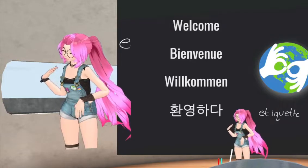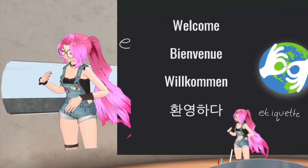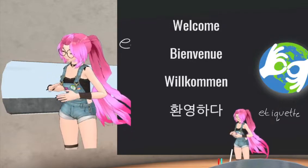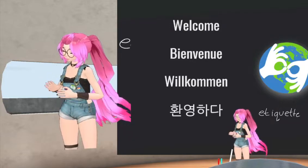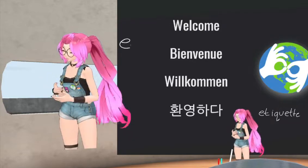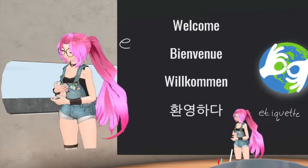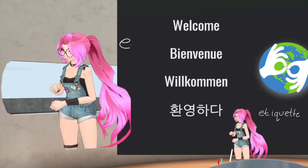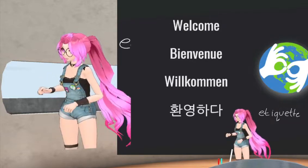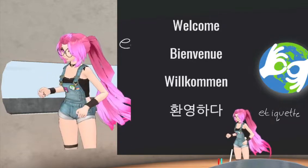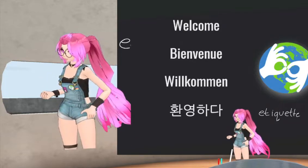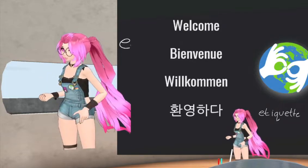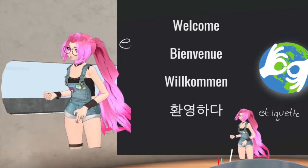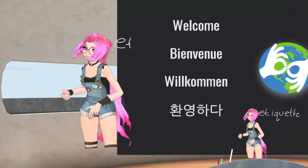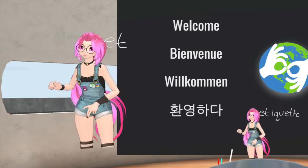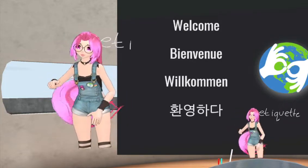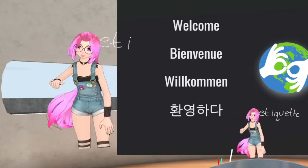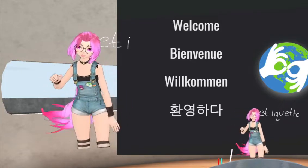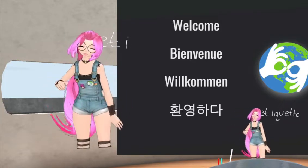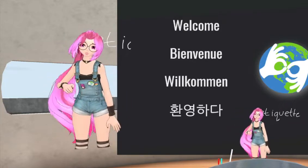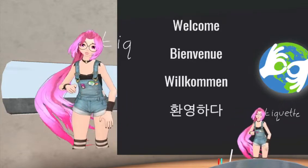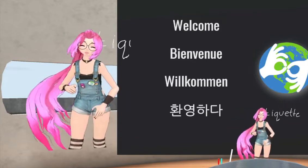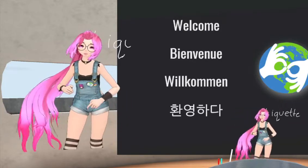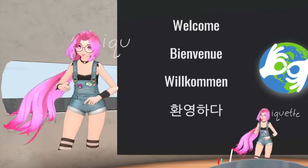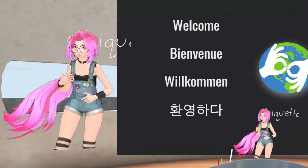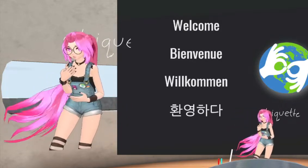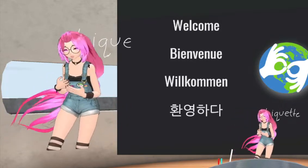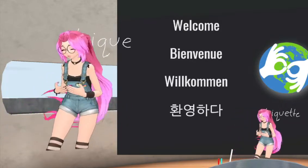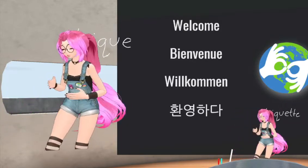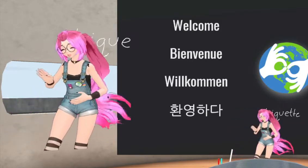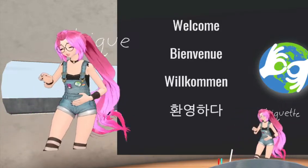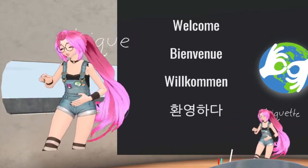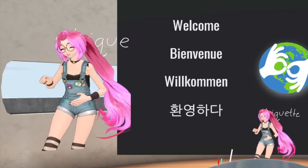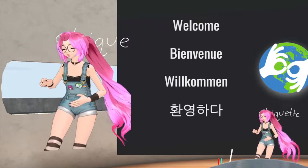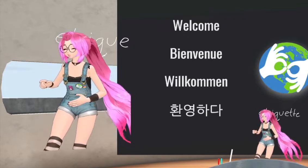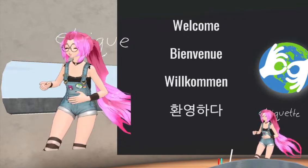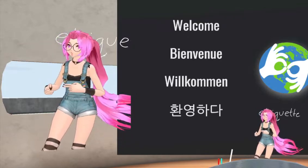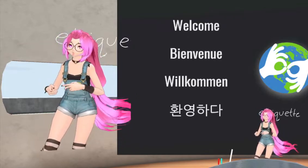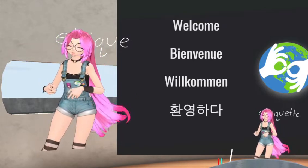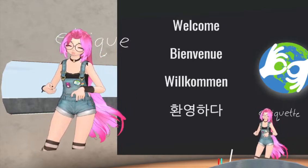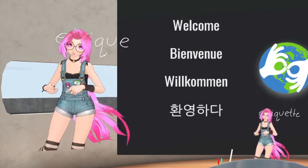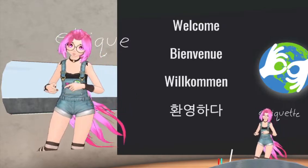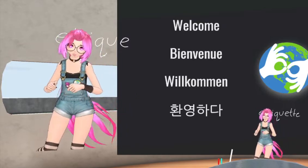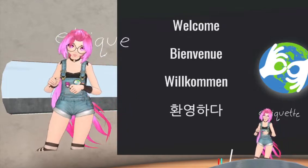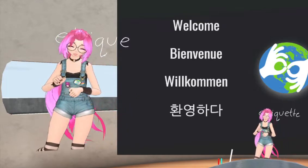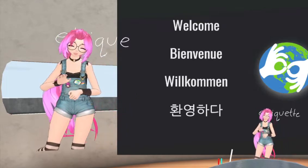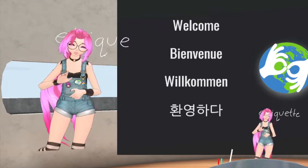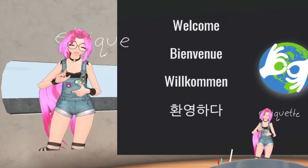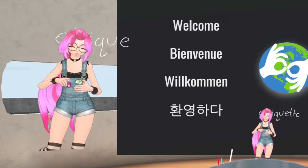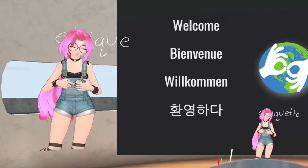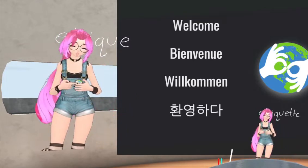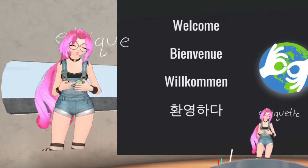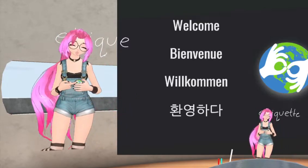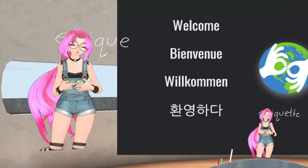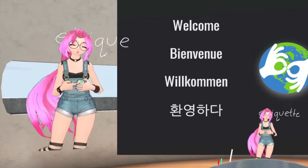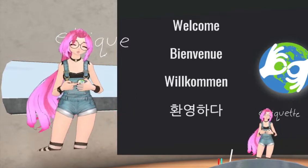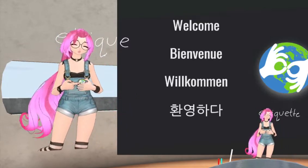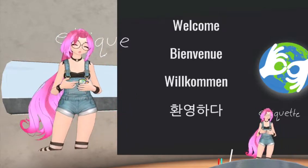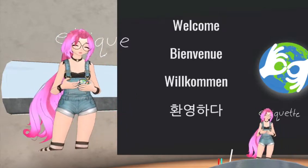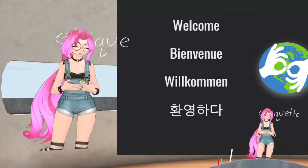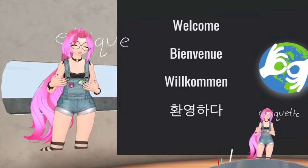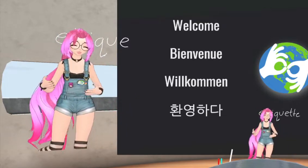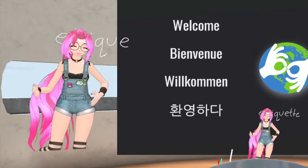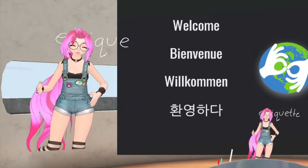sudden see the lights doing like this, what are you going to do? You're going to look around and say, whoa, what's that? So turning on and off the lights is a great way to get a